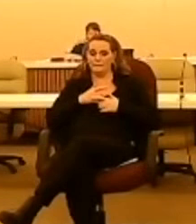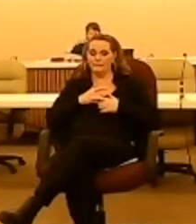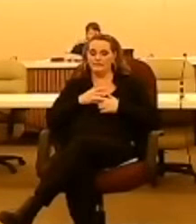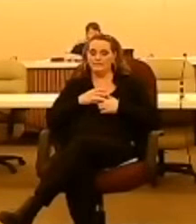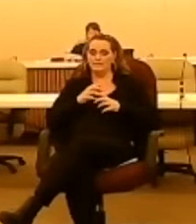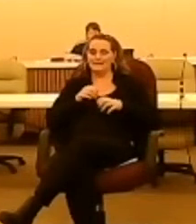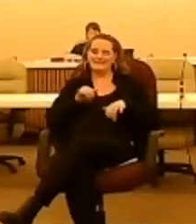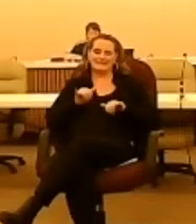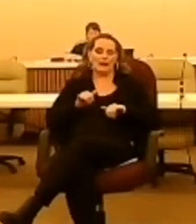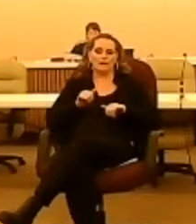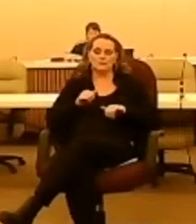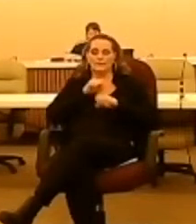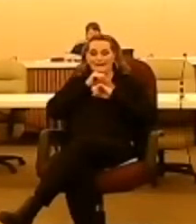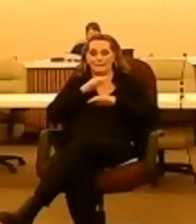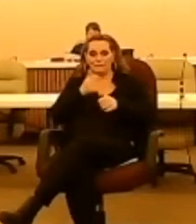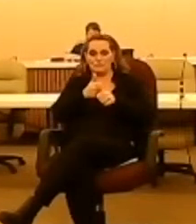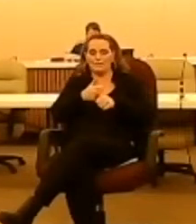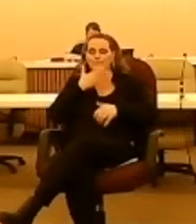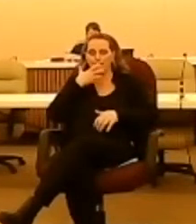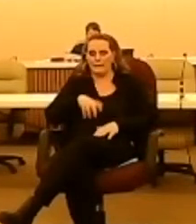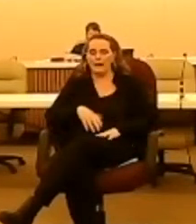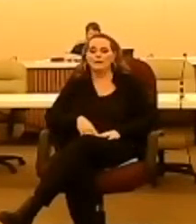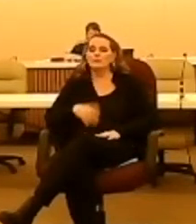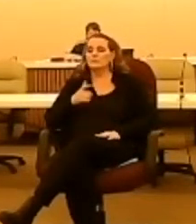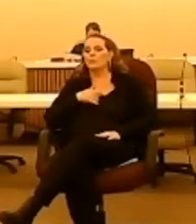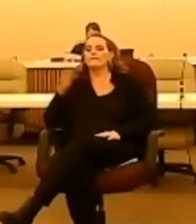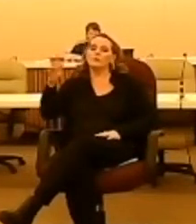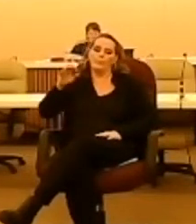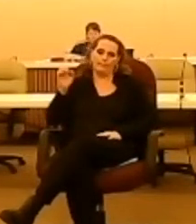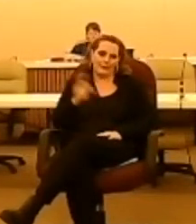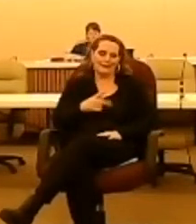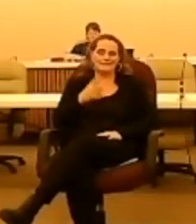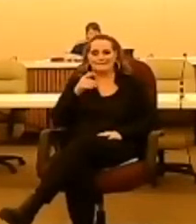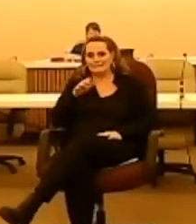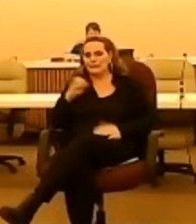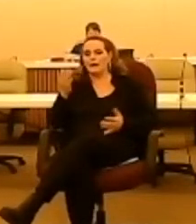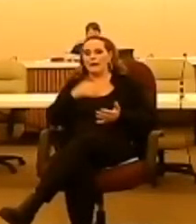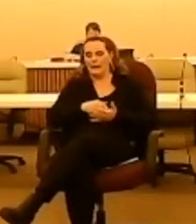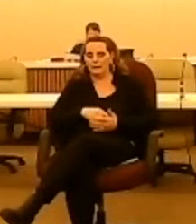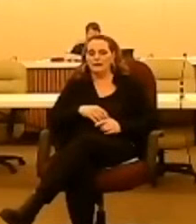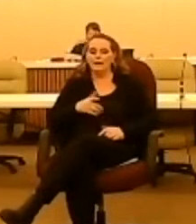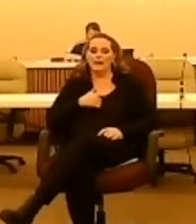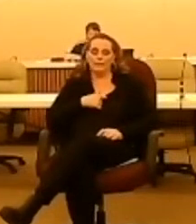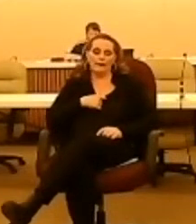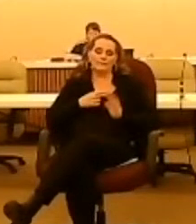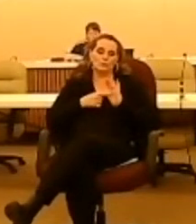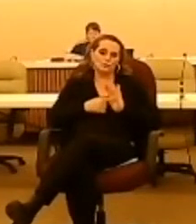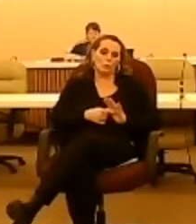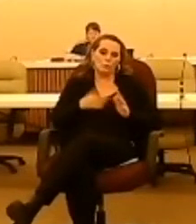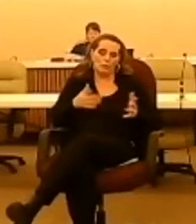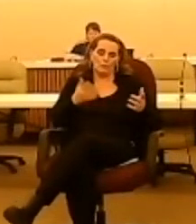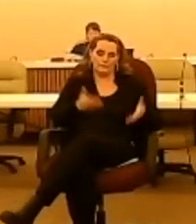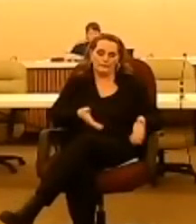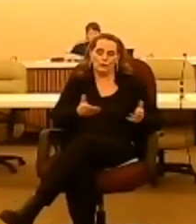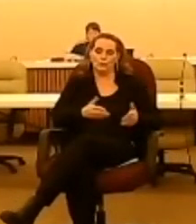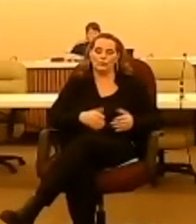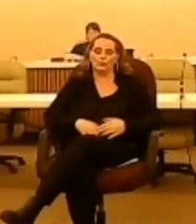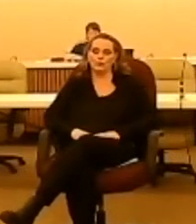bad. So now we have to go back to the DEC, and we tell them, look what we found here, and what your